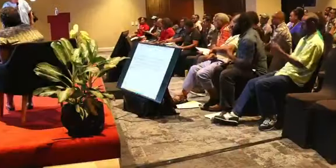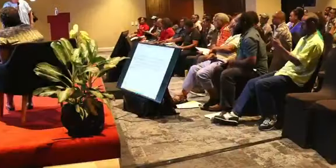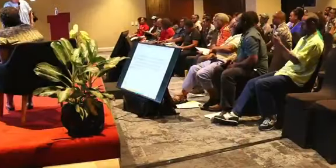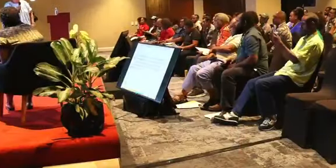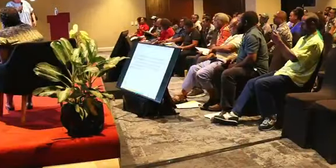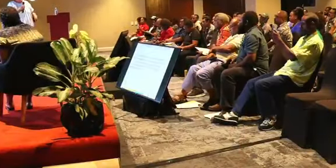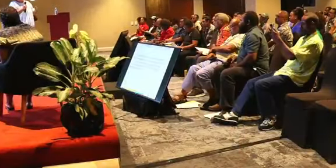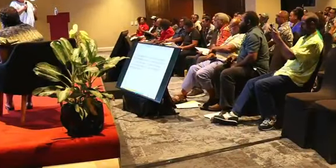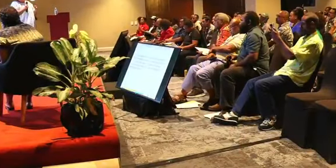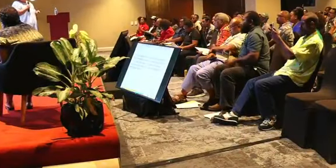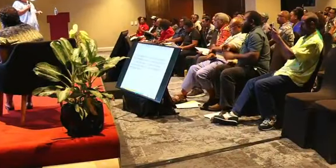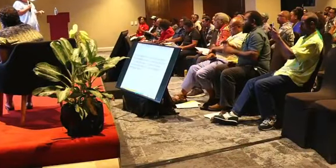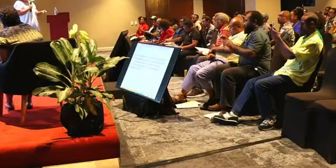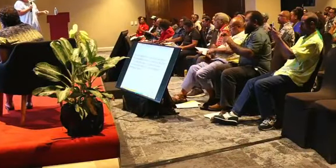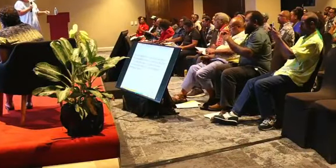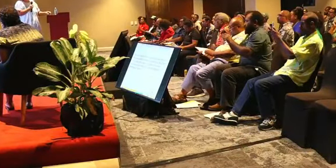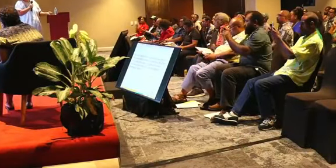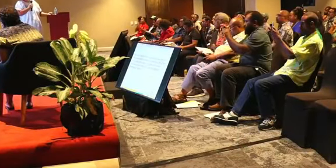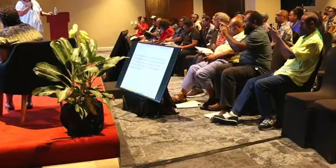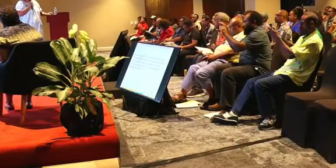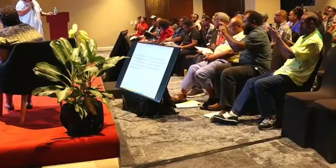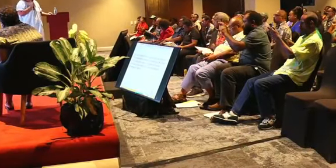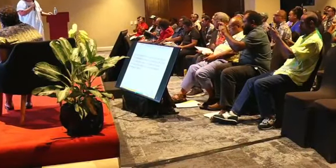So the last bit,